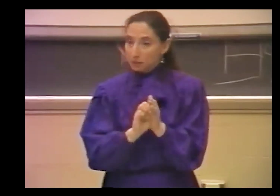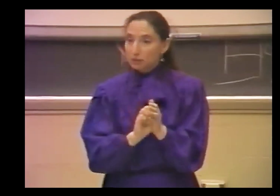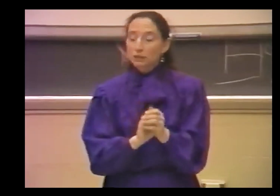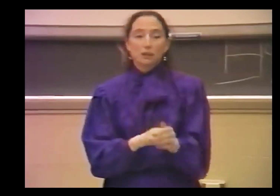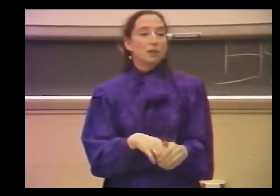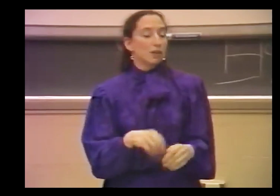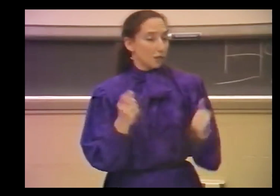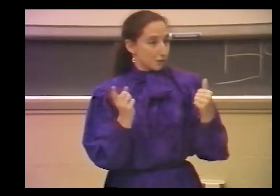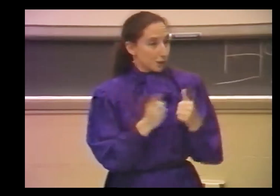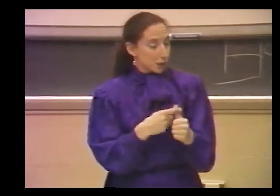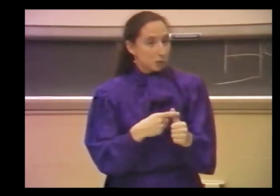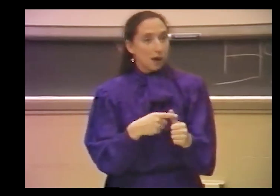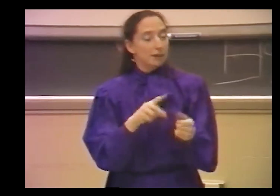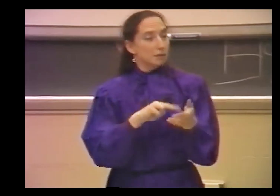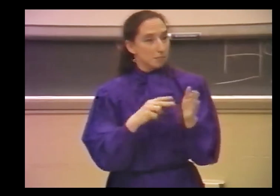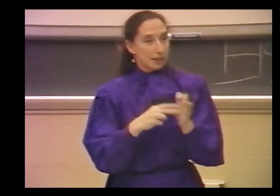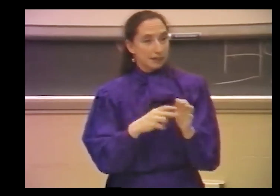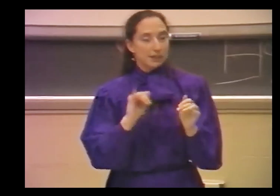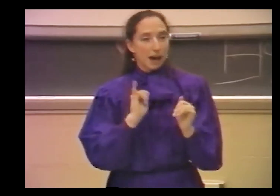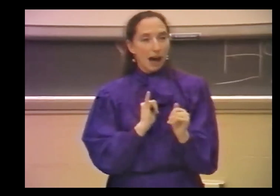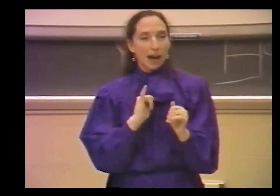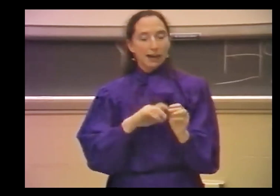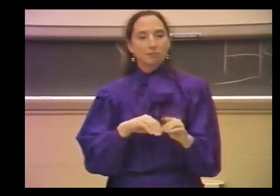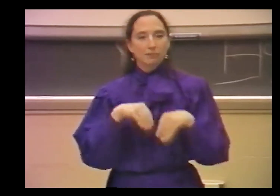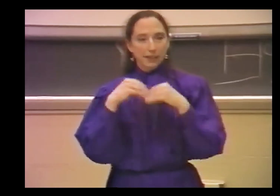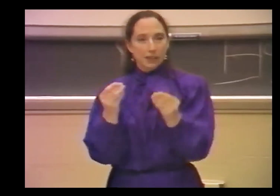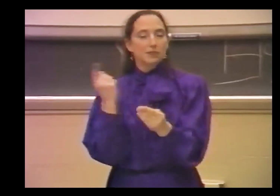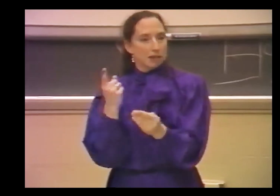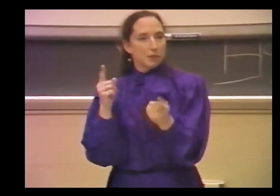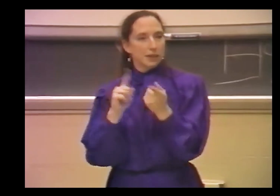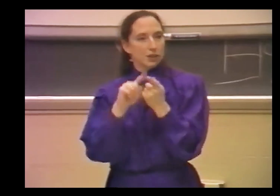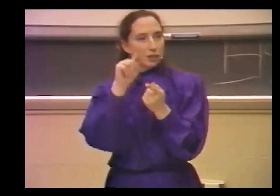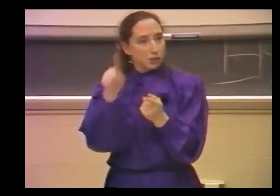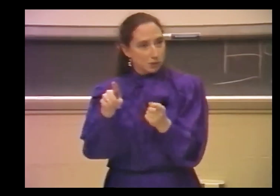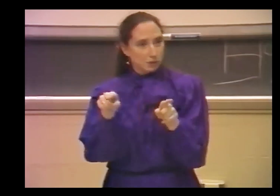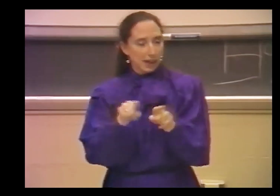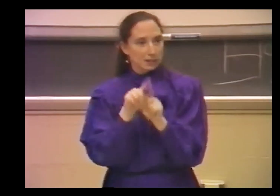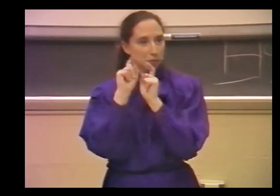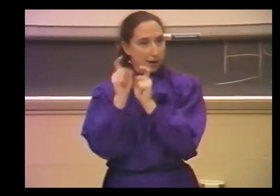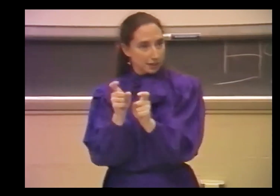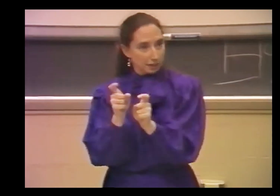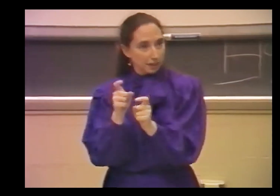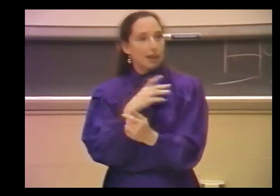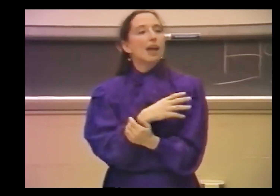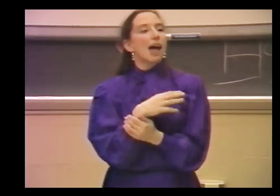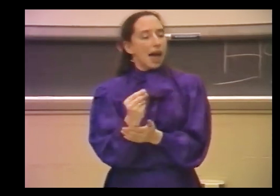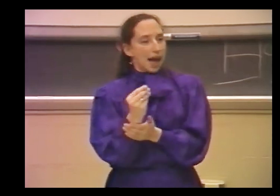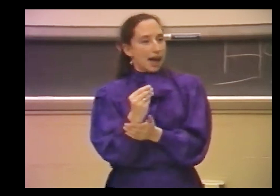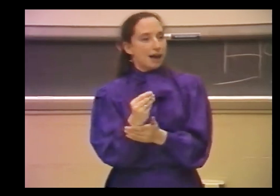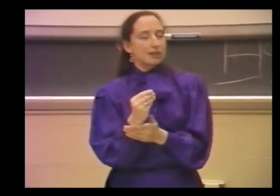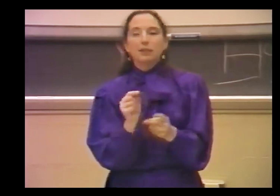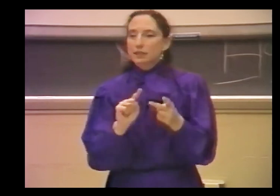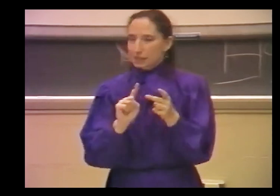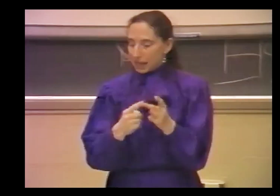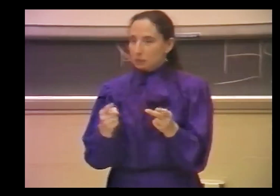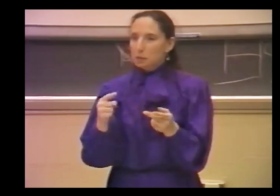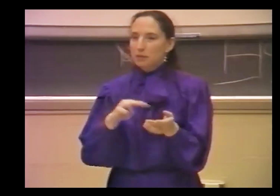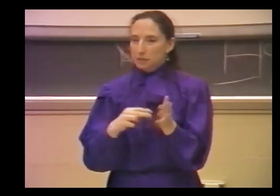example. The first one means I give something to you as a present, and the second one